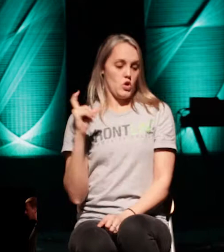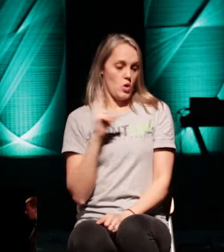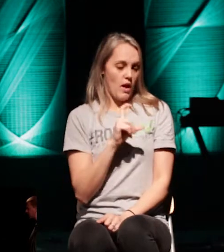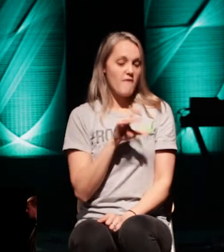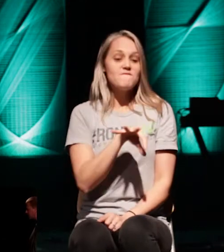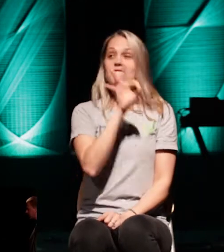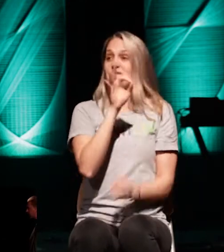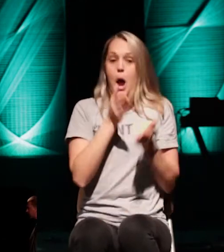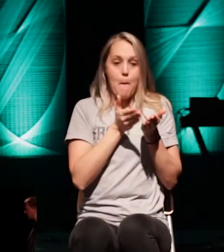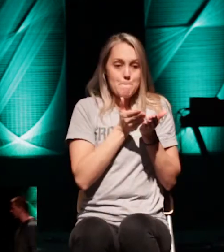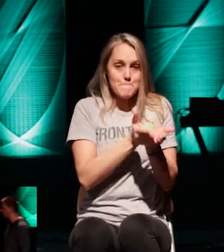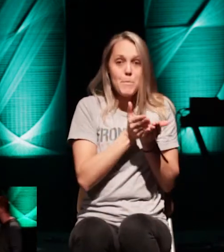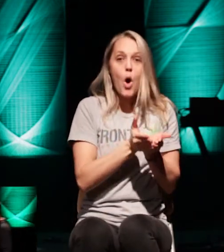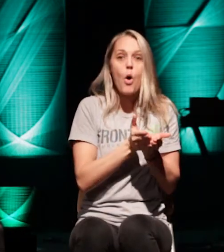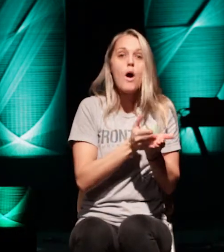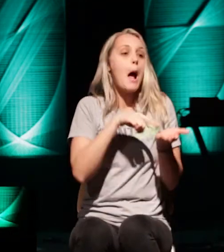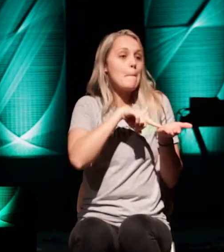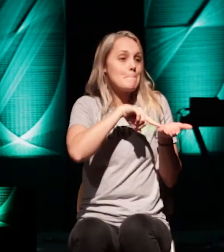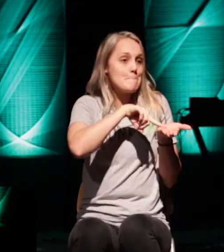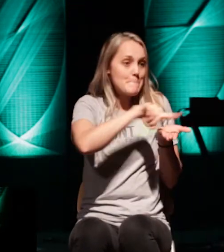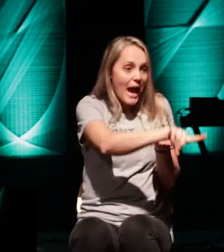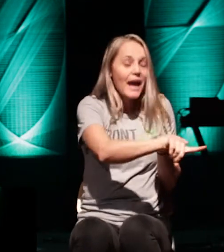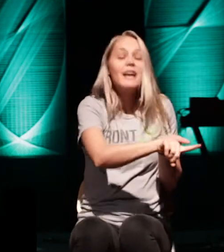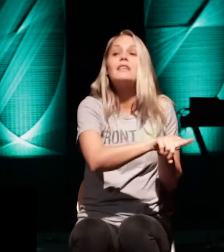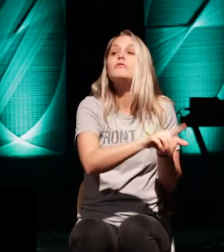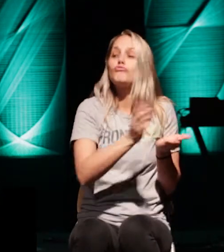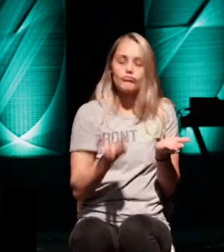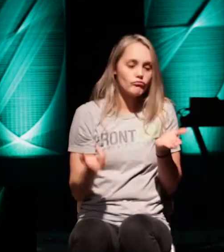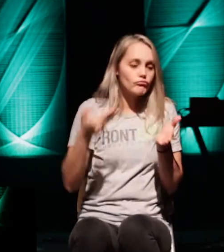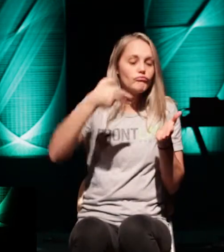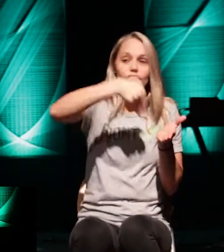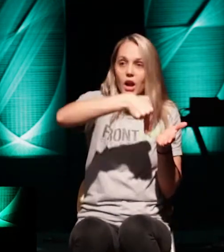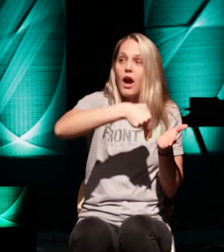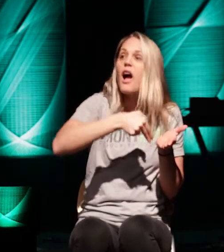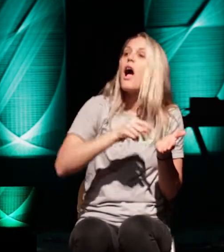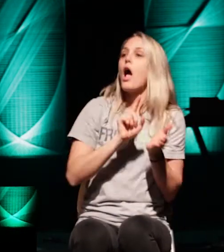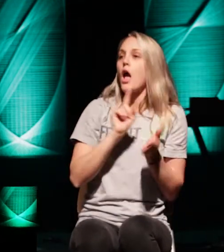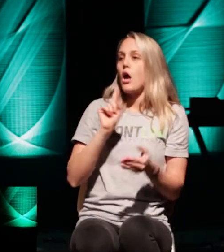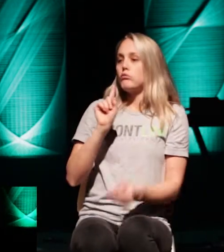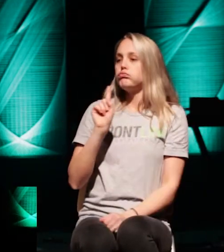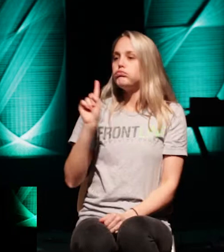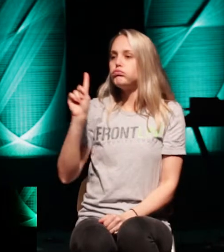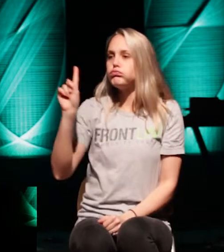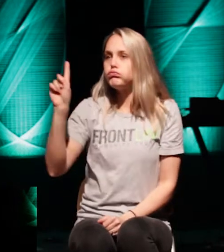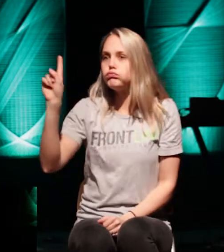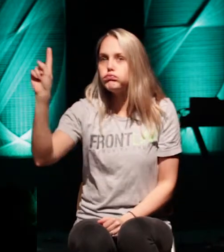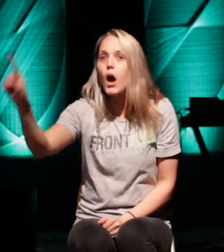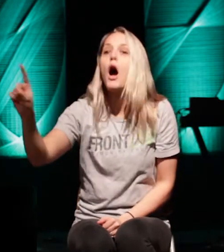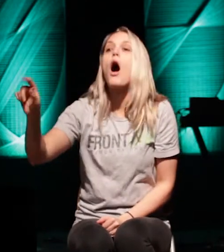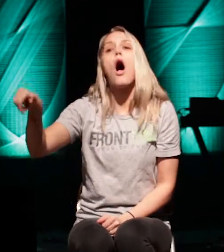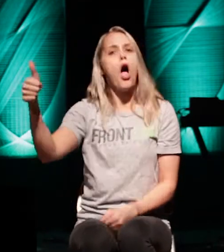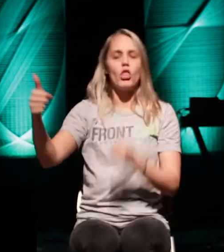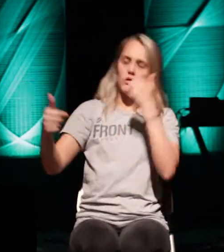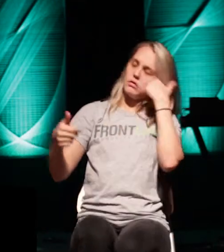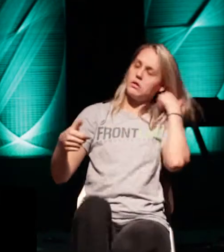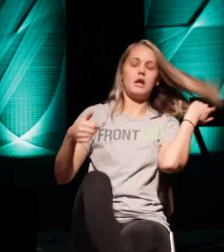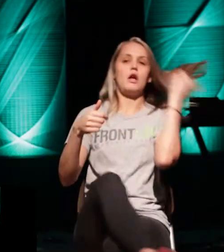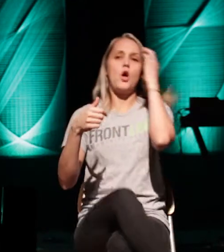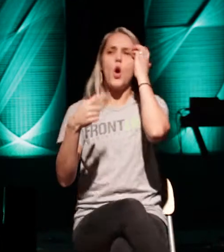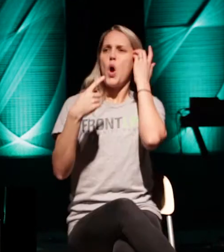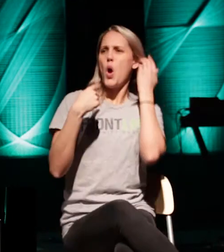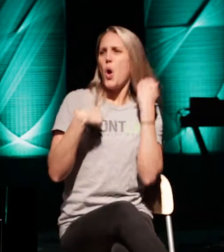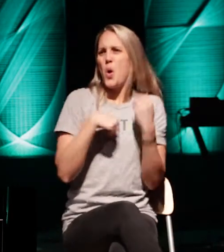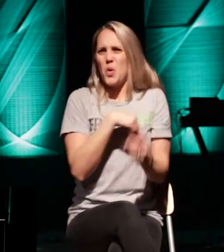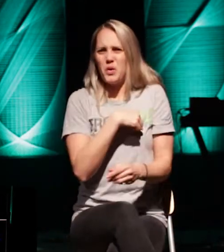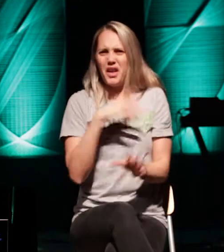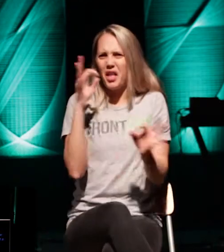went aboard and sailed for Tarshish to flee from the Lord. So for us, we don't know where Tarshish is and Joppa and Nineveh. So I have a